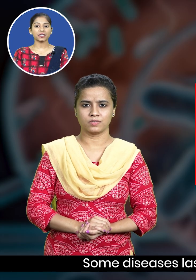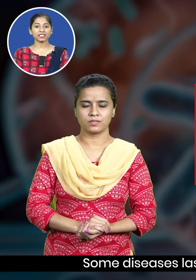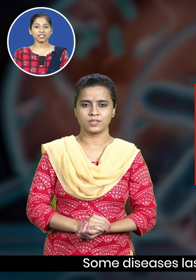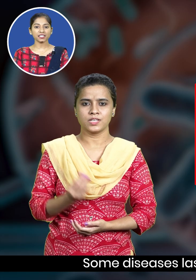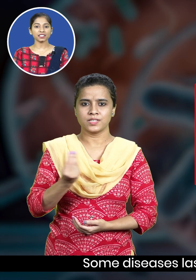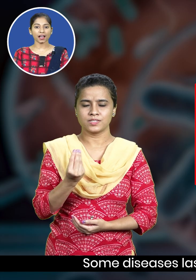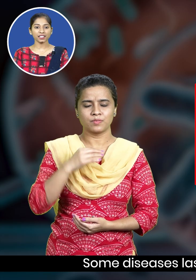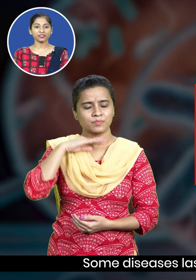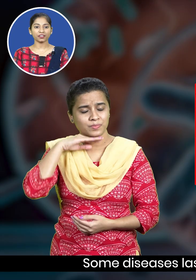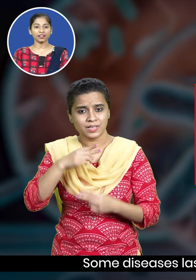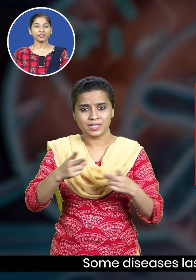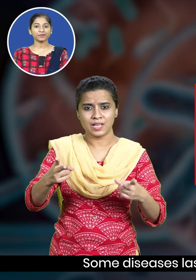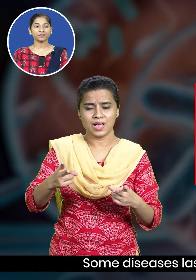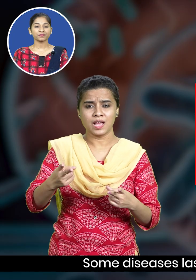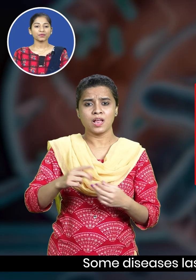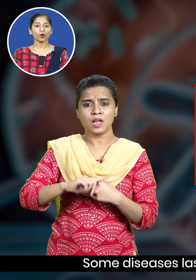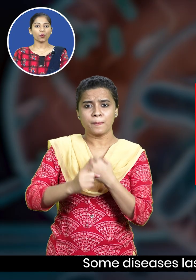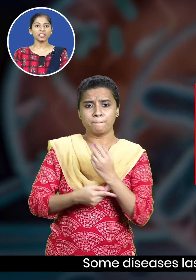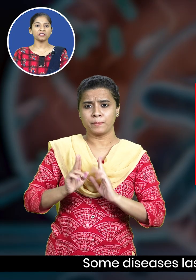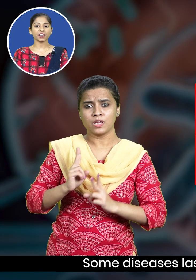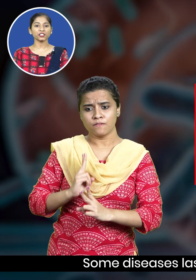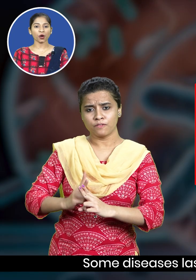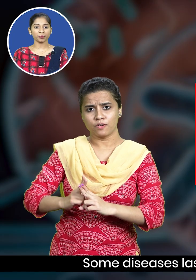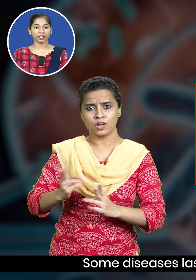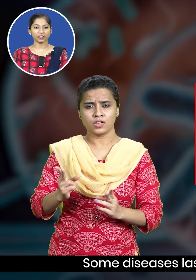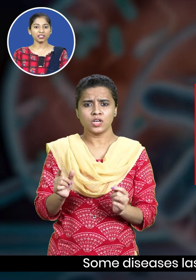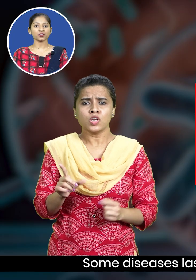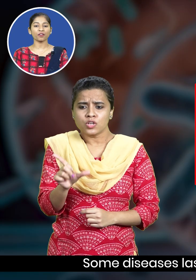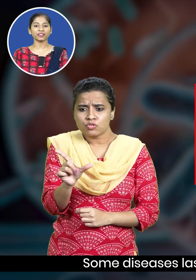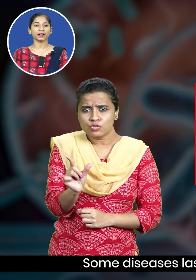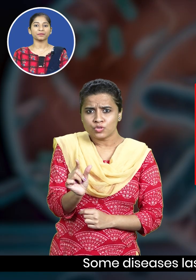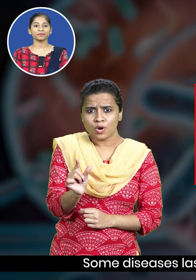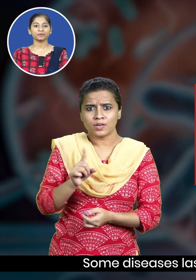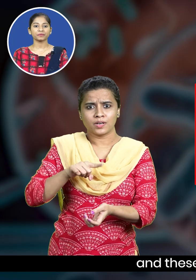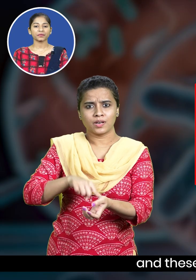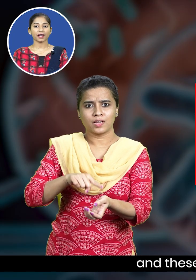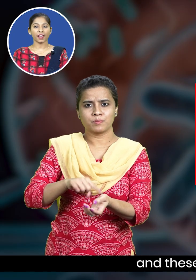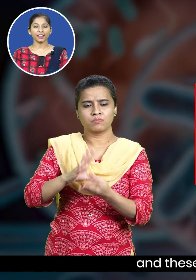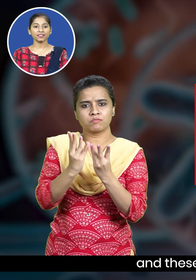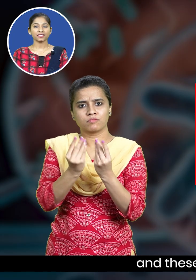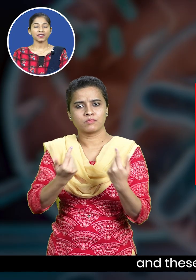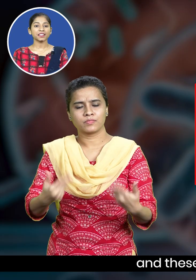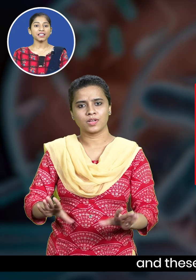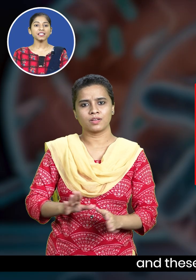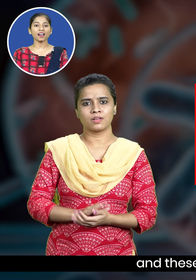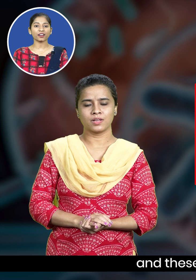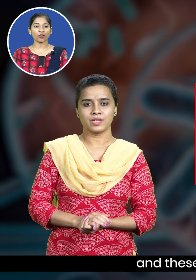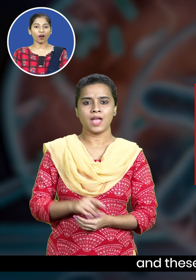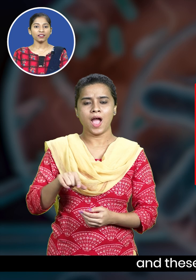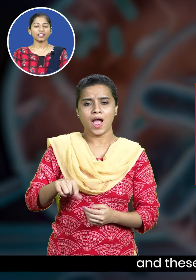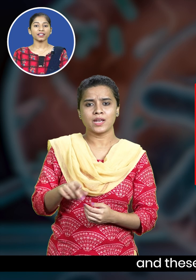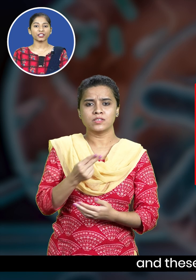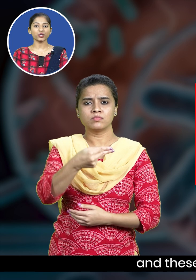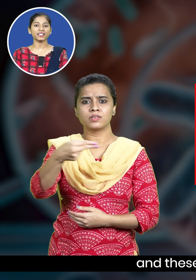Some diseases last for only very short periods of time, and these are